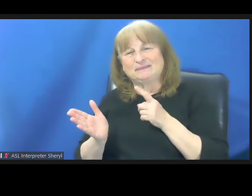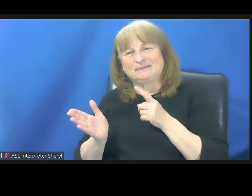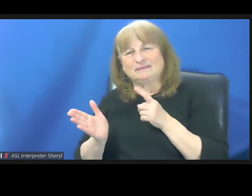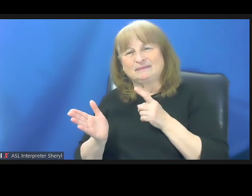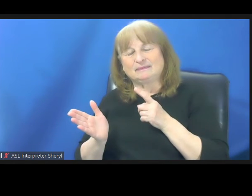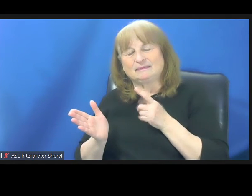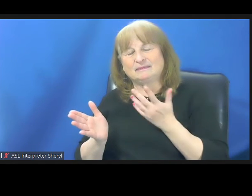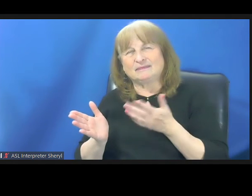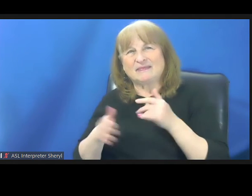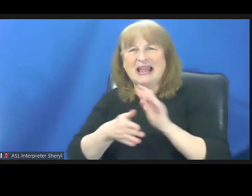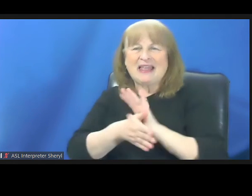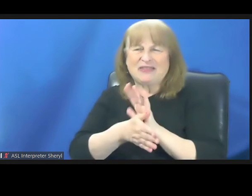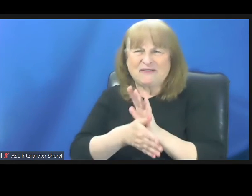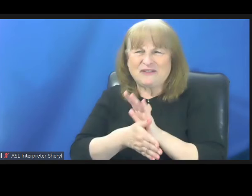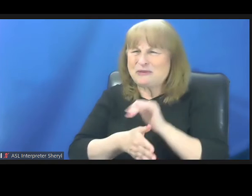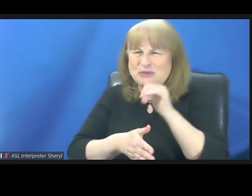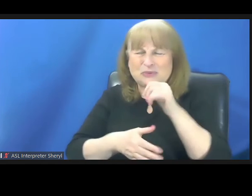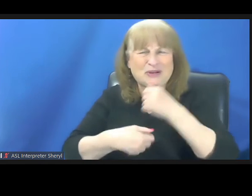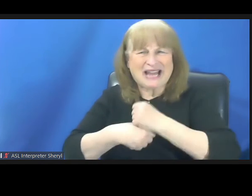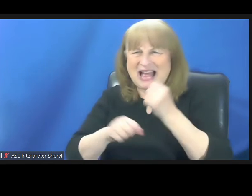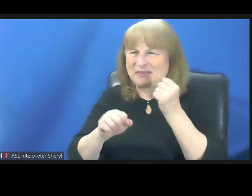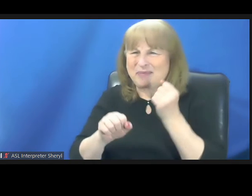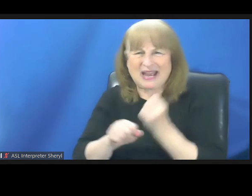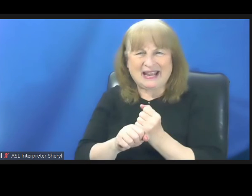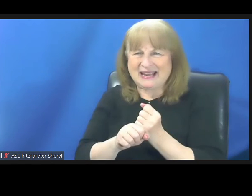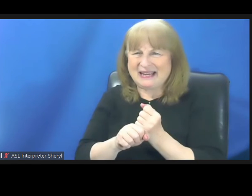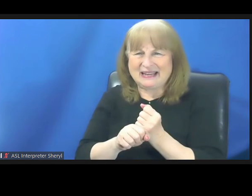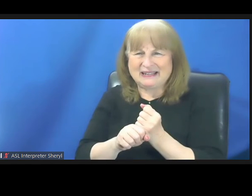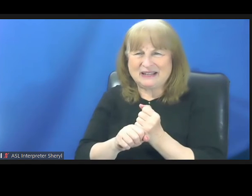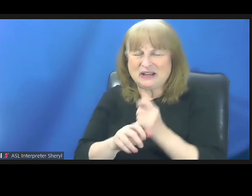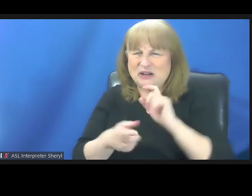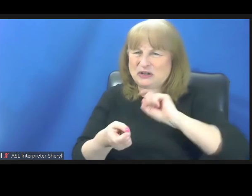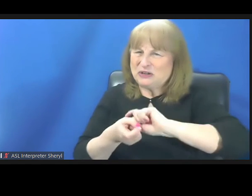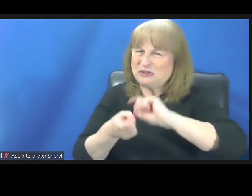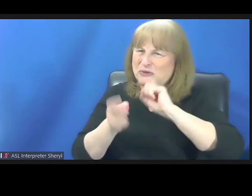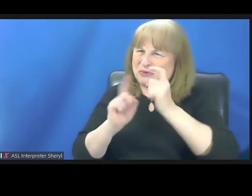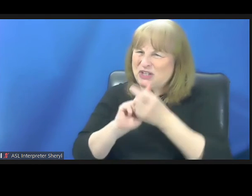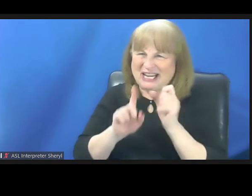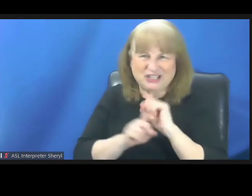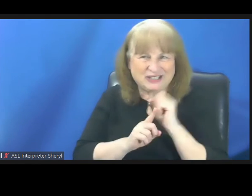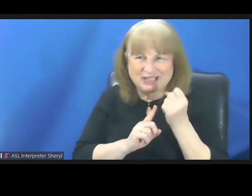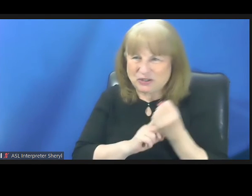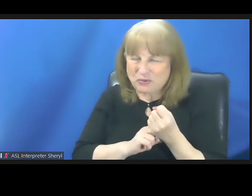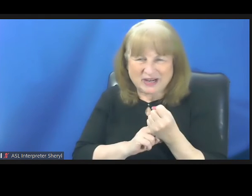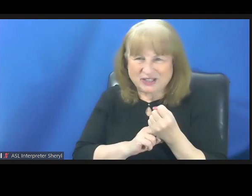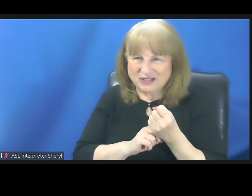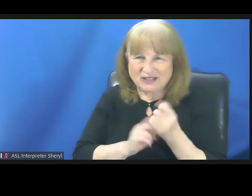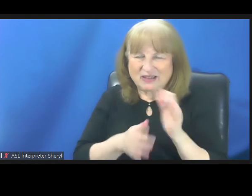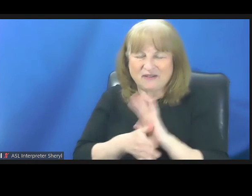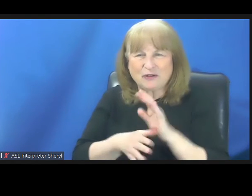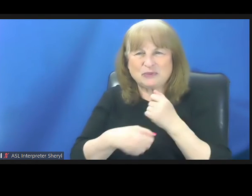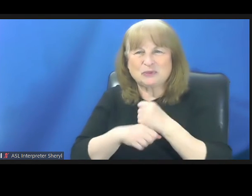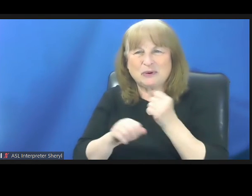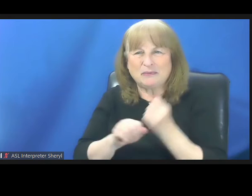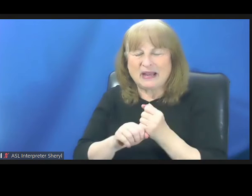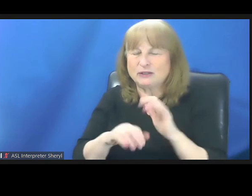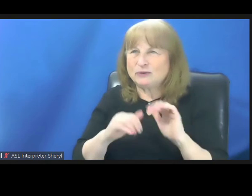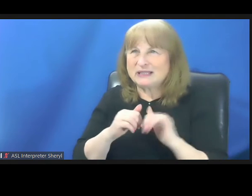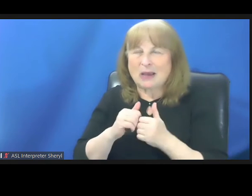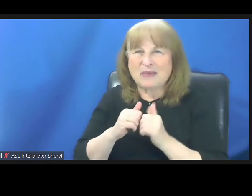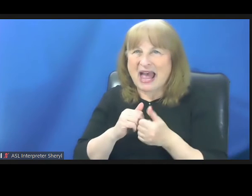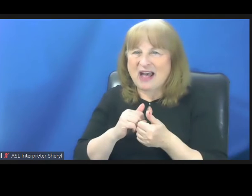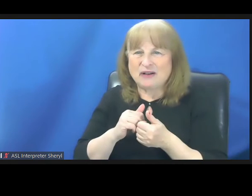the films were not made to change situations. They were made to somehow,